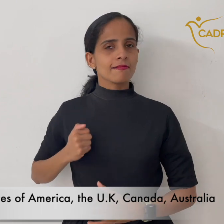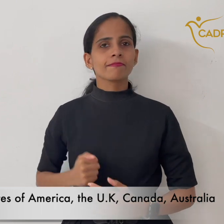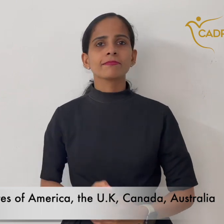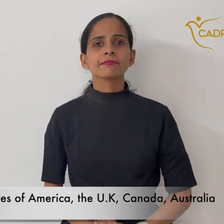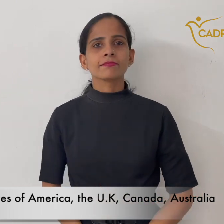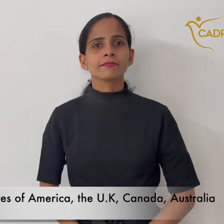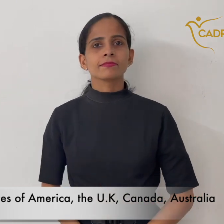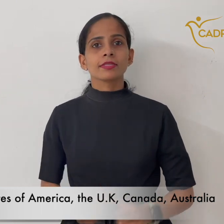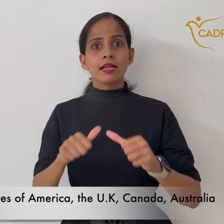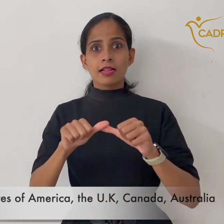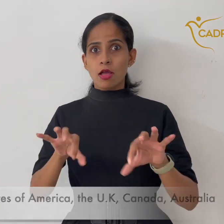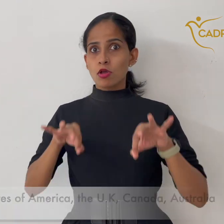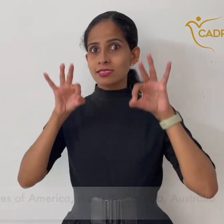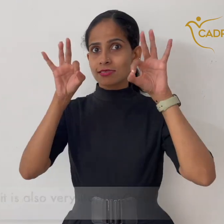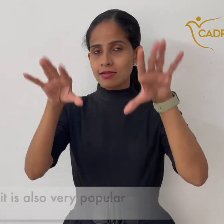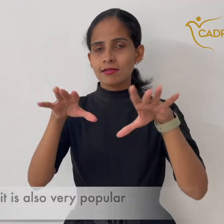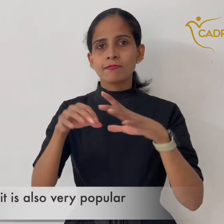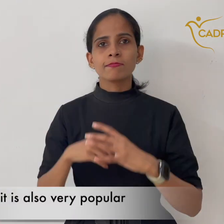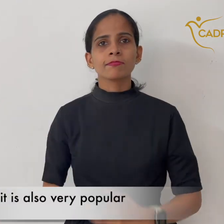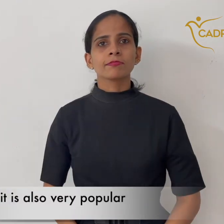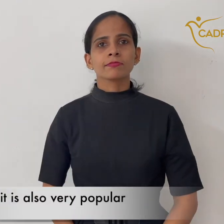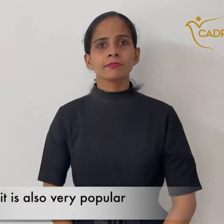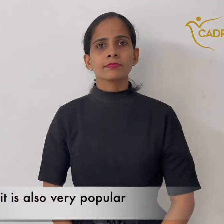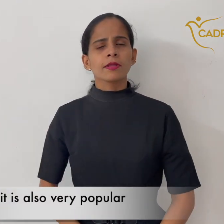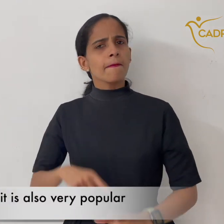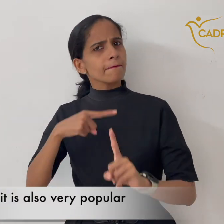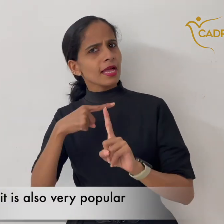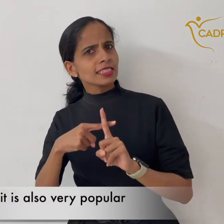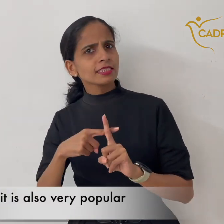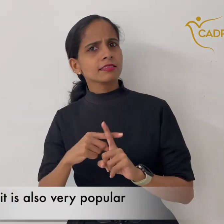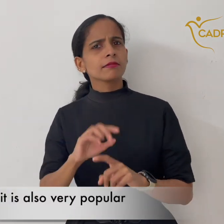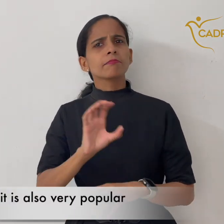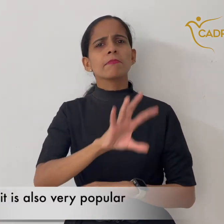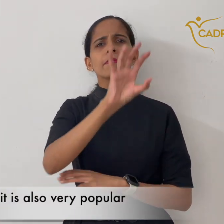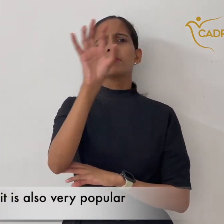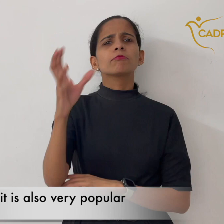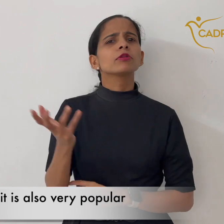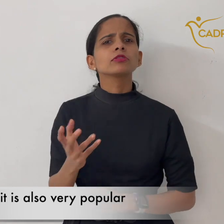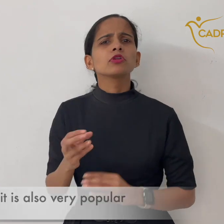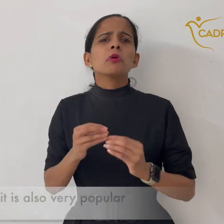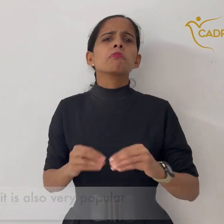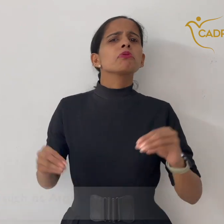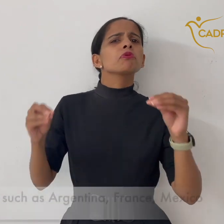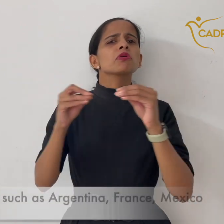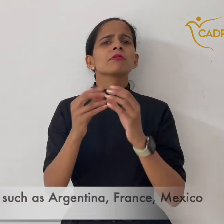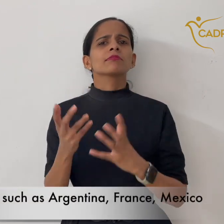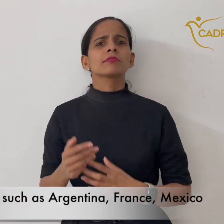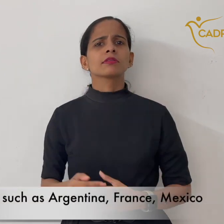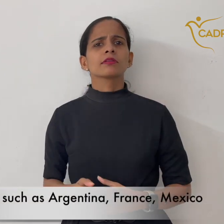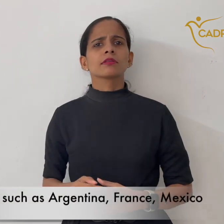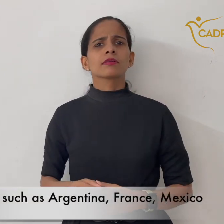Australia, and it is also very popular in other countries such as